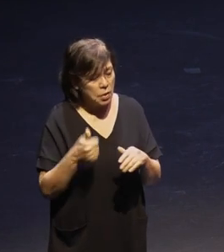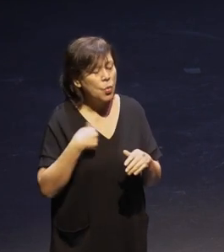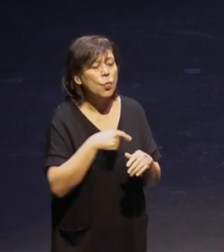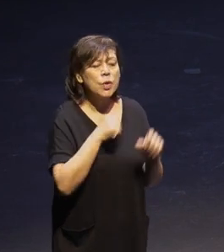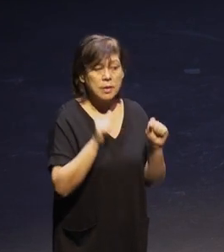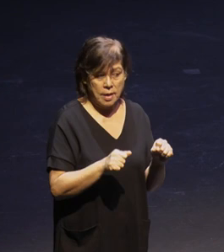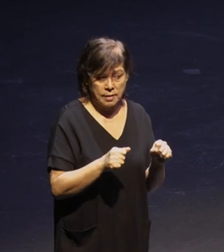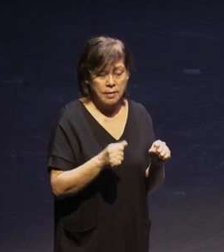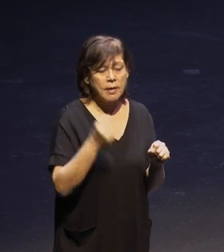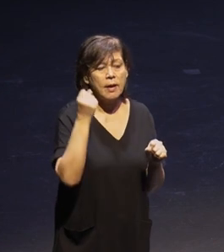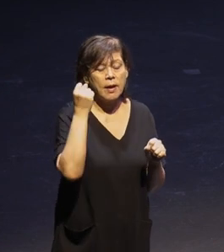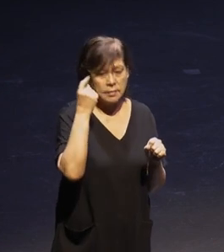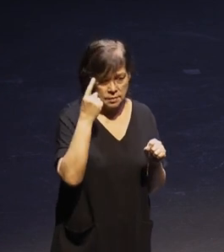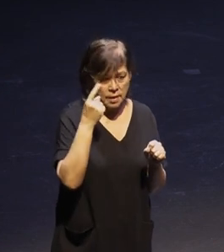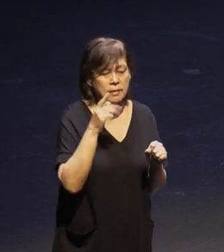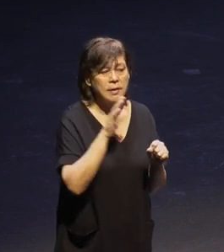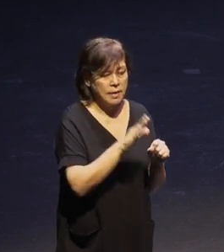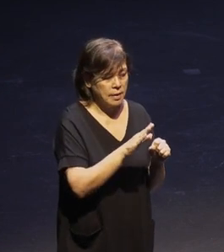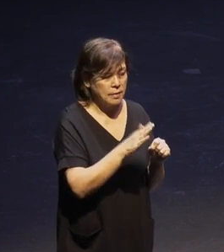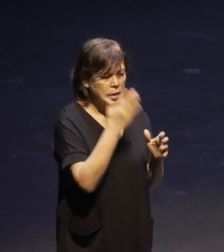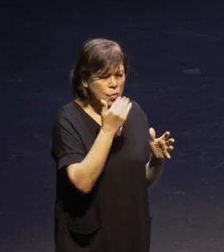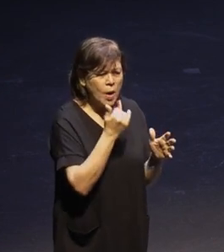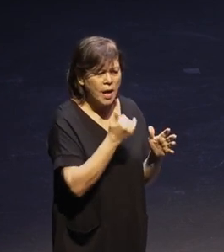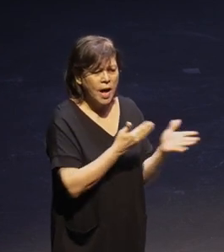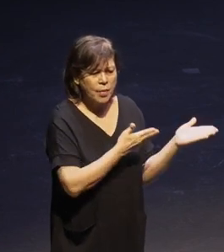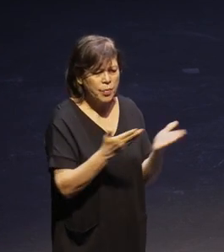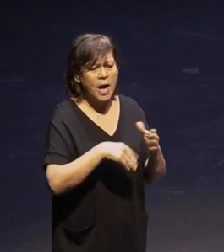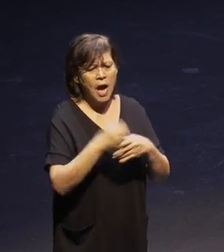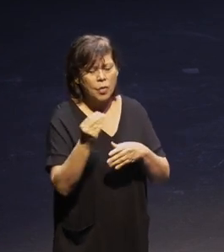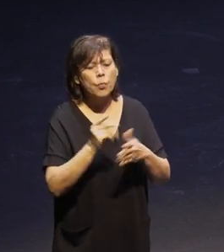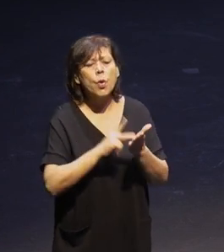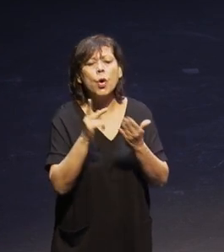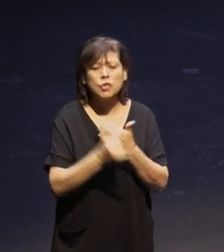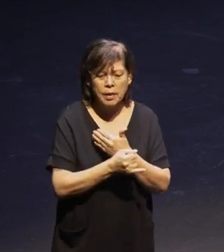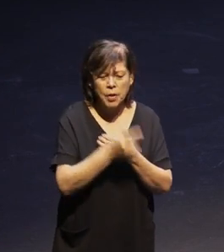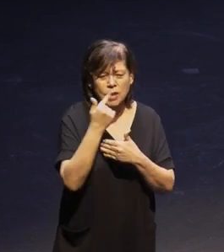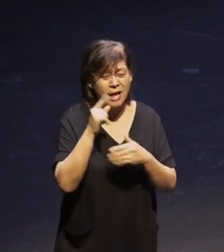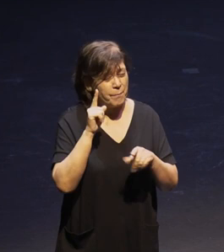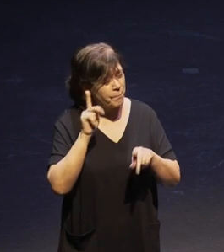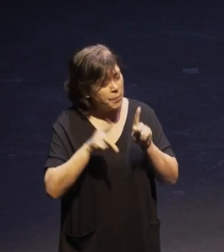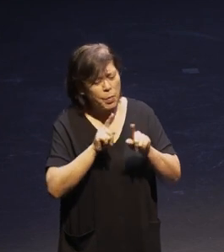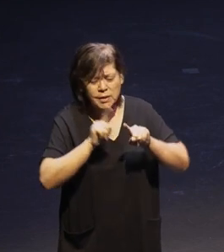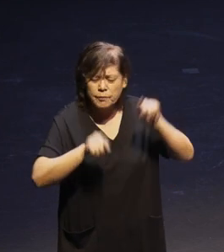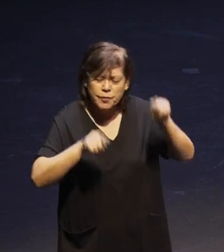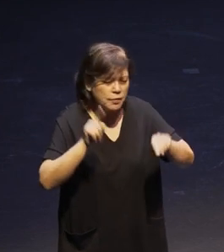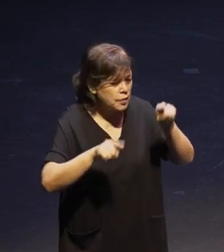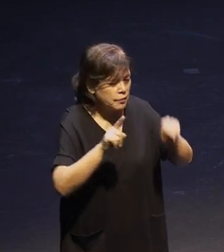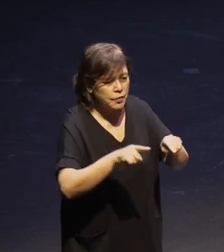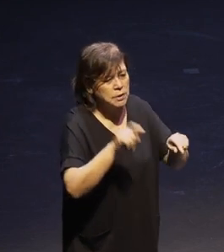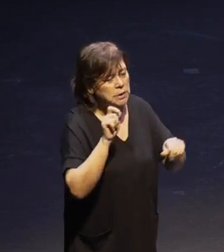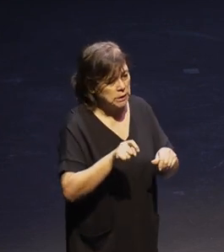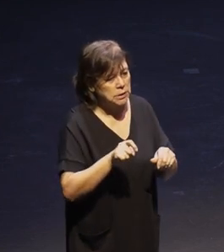very high support needs, which is the reason why I brought in Project Outlets, because they work with people with very complex support needs. They